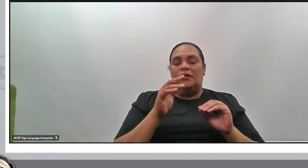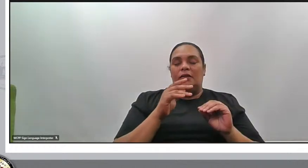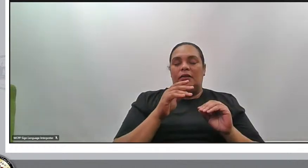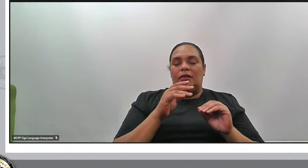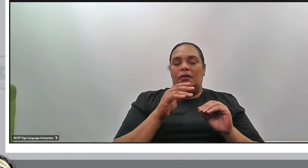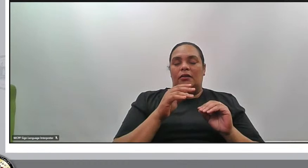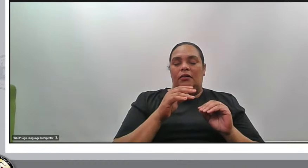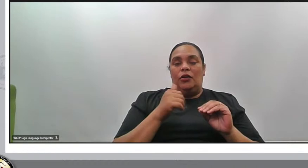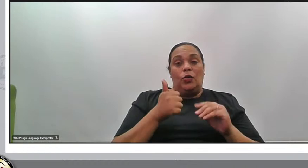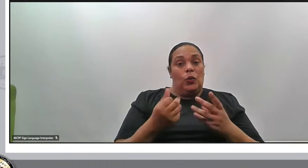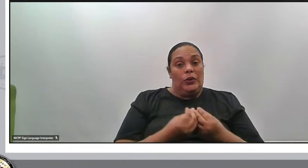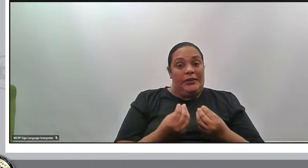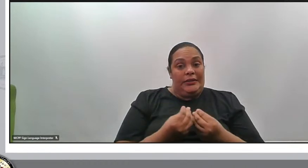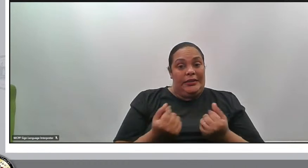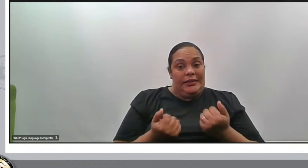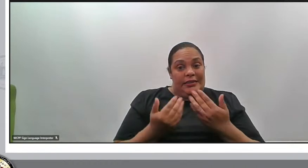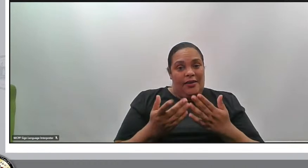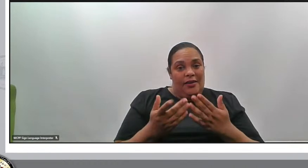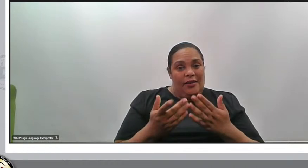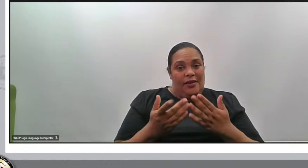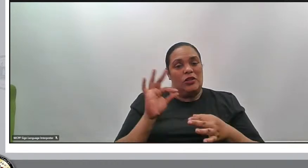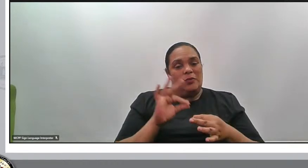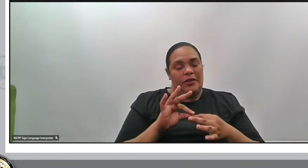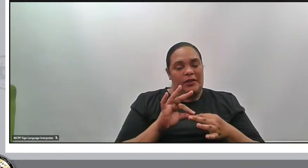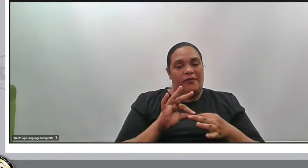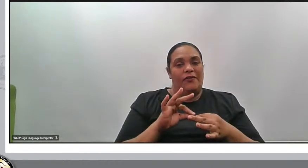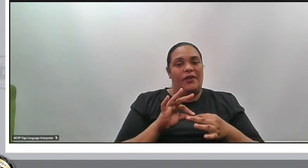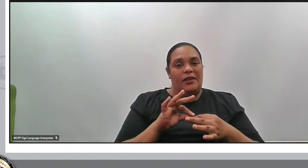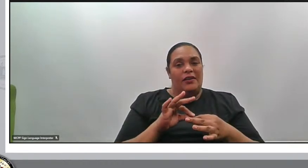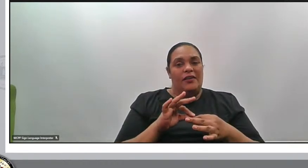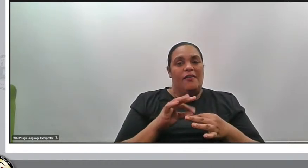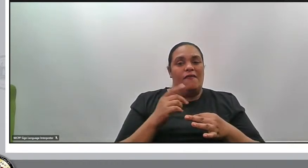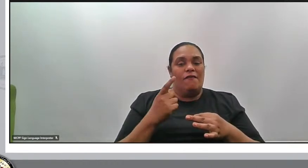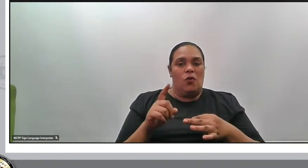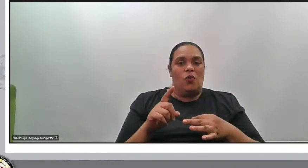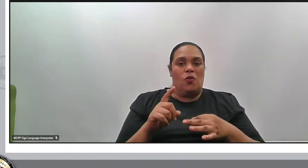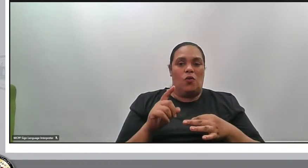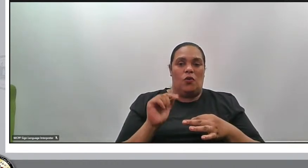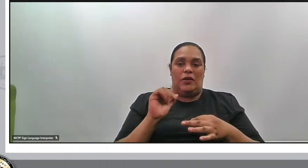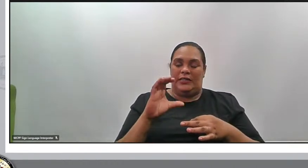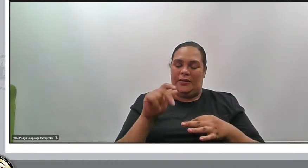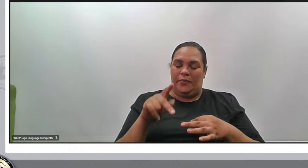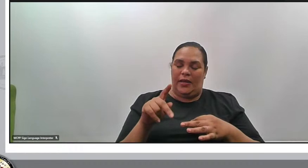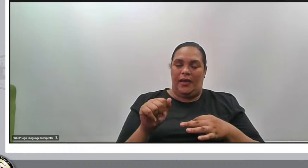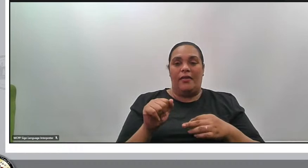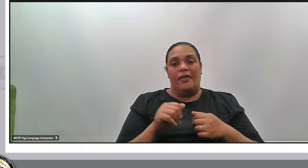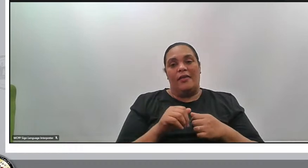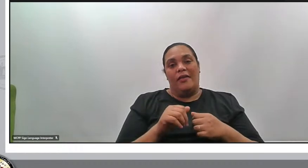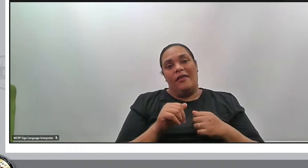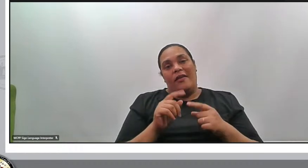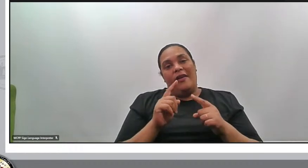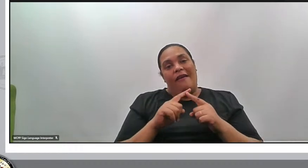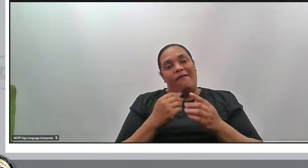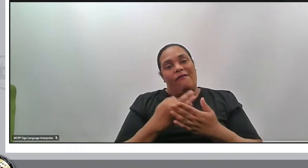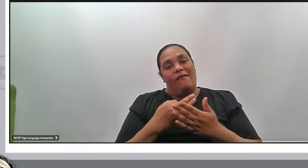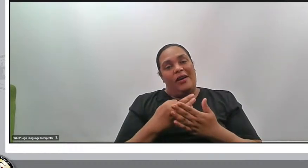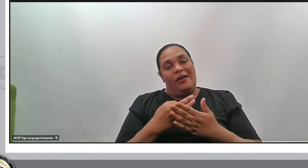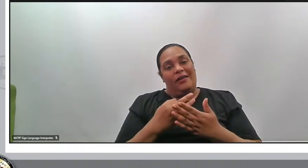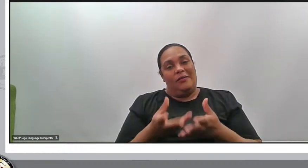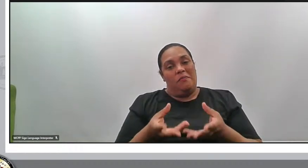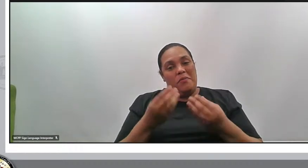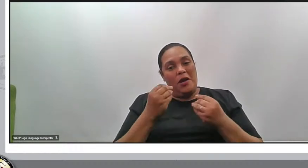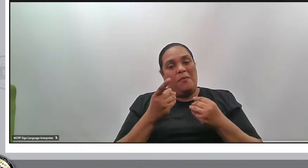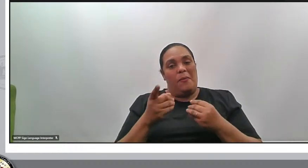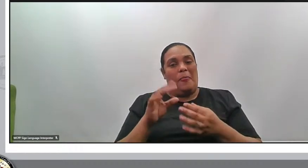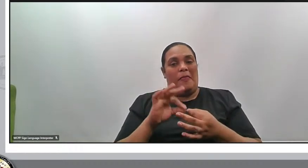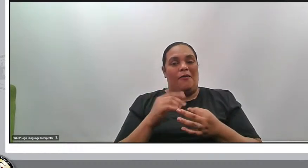goods and services is primarily specifically the CPA funds we receive there specifically will be